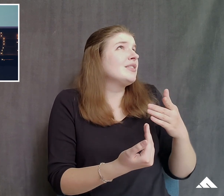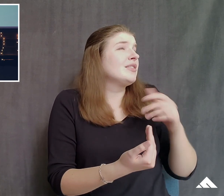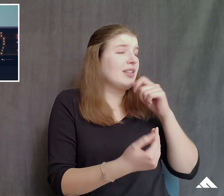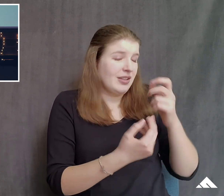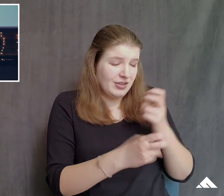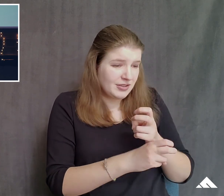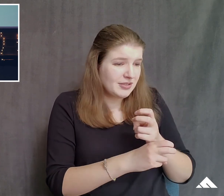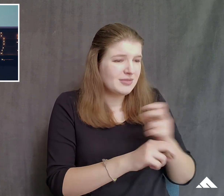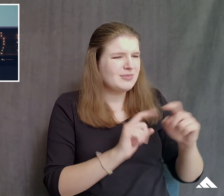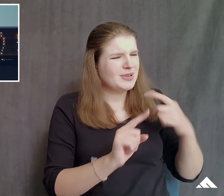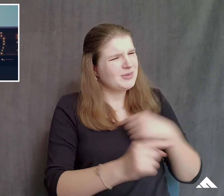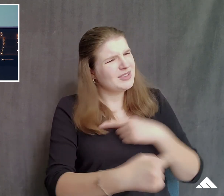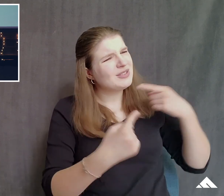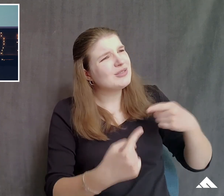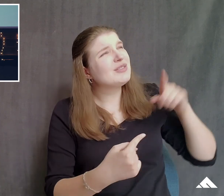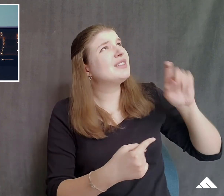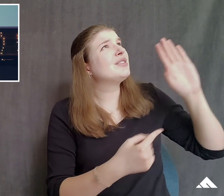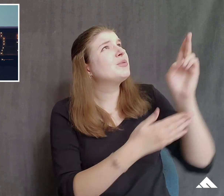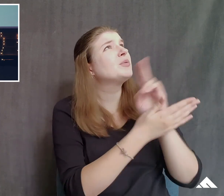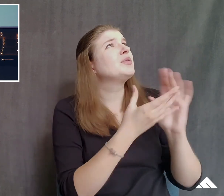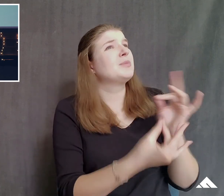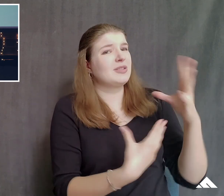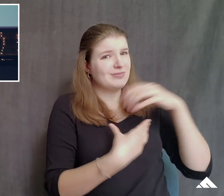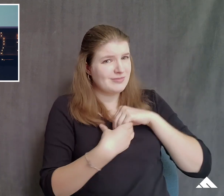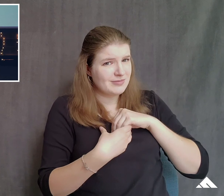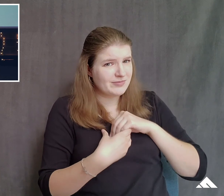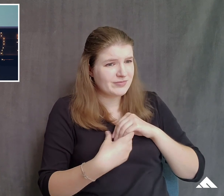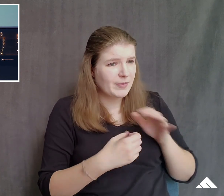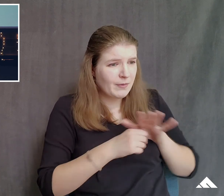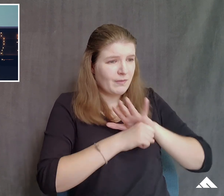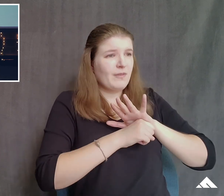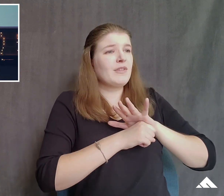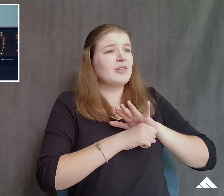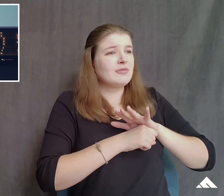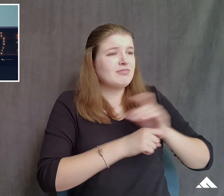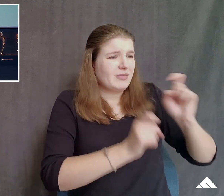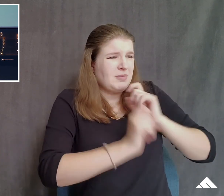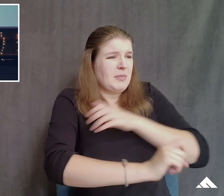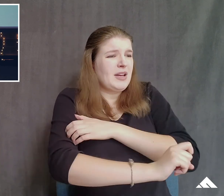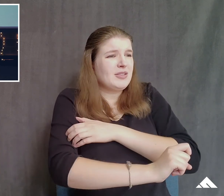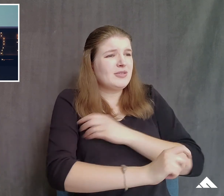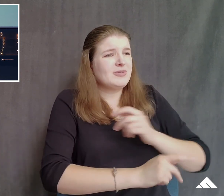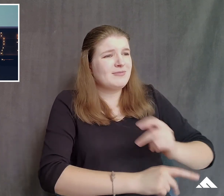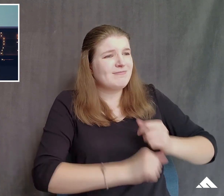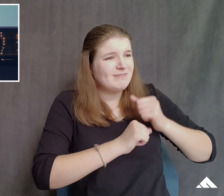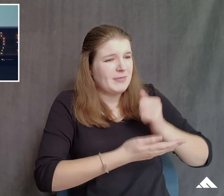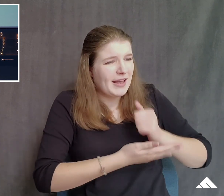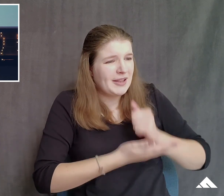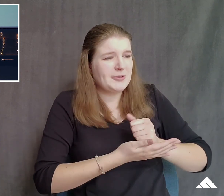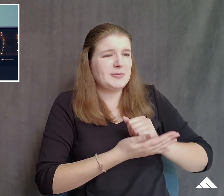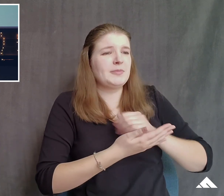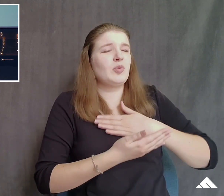But we struggle, and we need your Spirit to fill us and empower us. Keep making us willing. Keep moving us along.